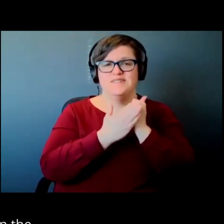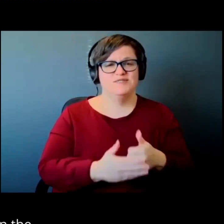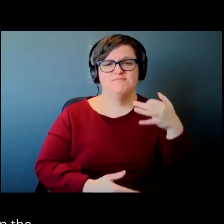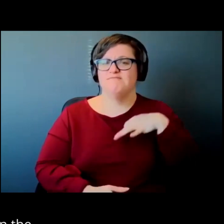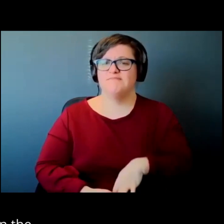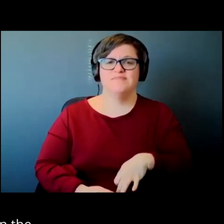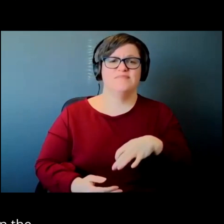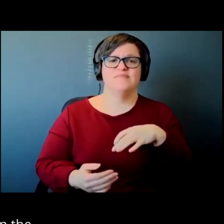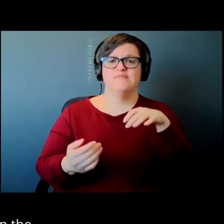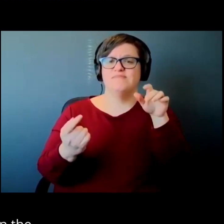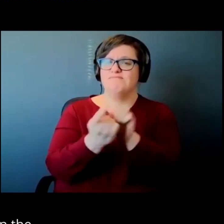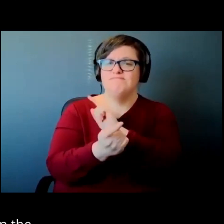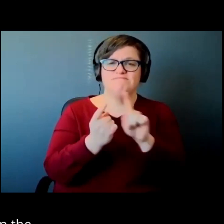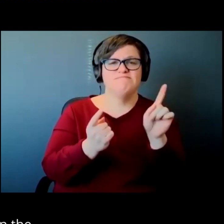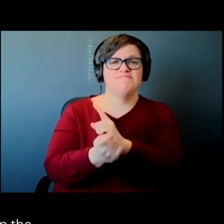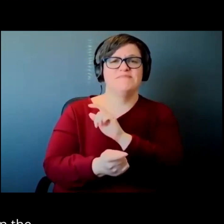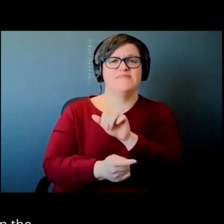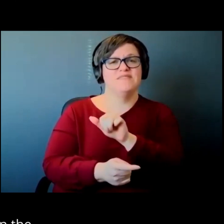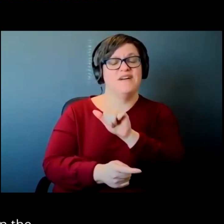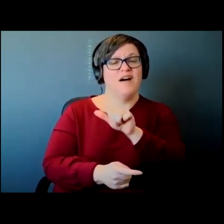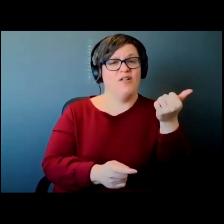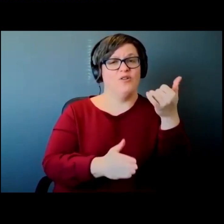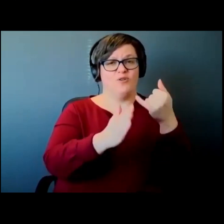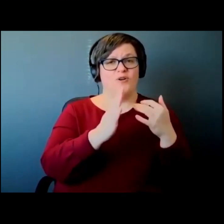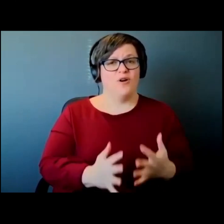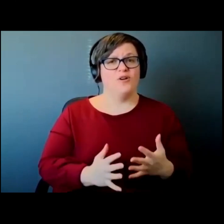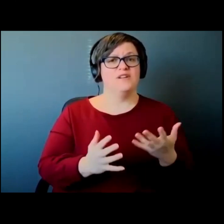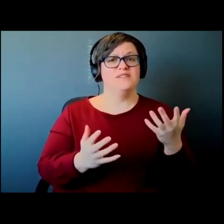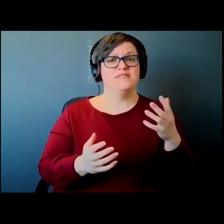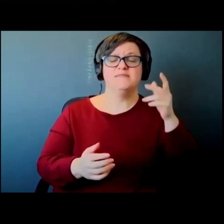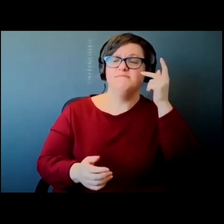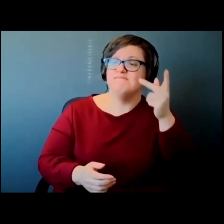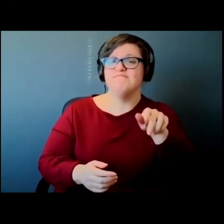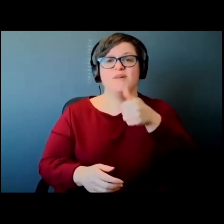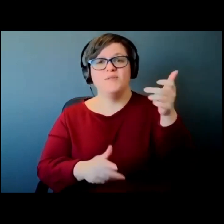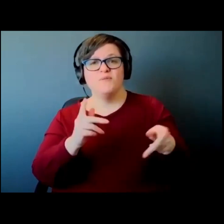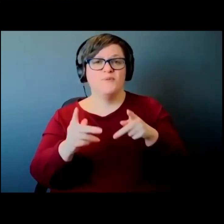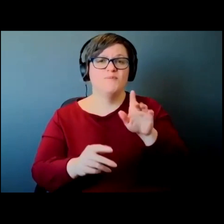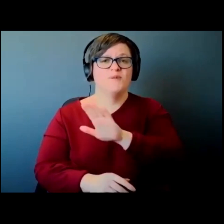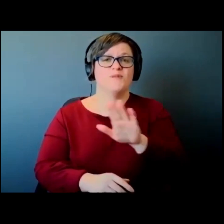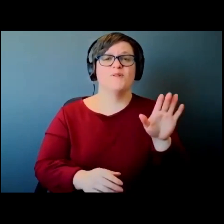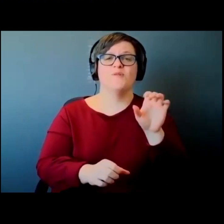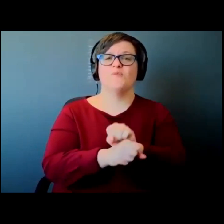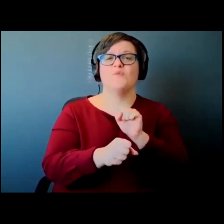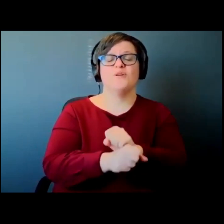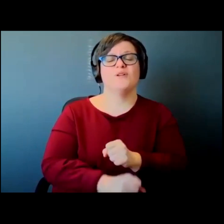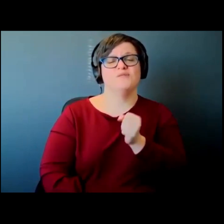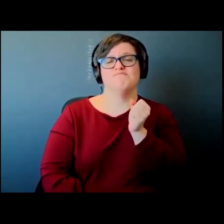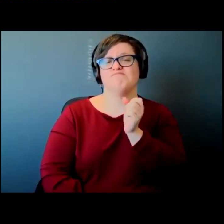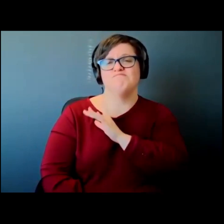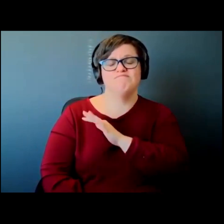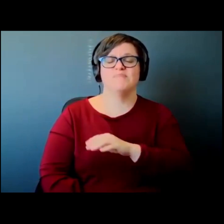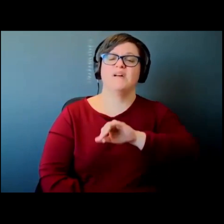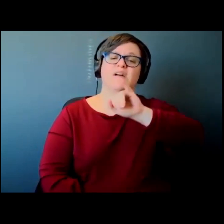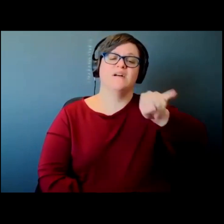others in the mentorship was very helpful, and seeing work and what other people do, like the connection. And